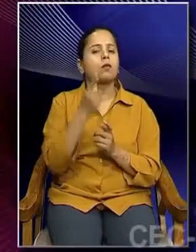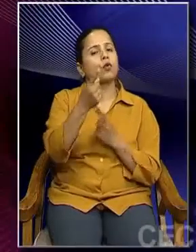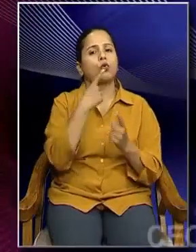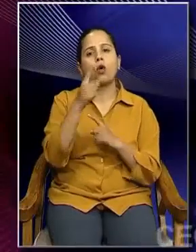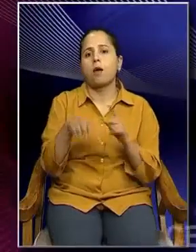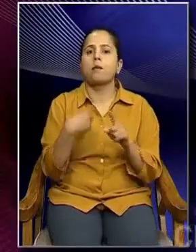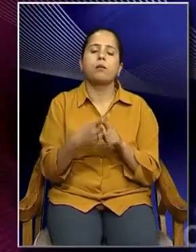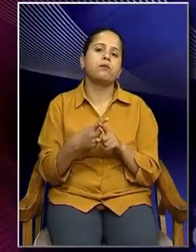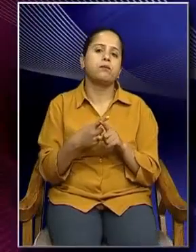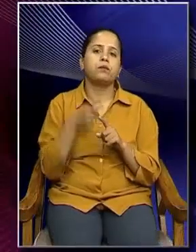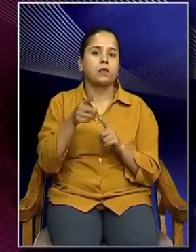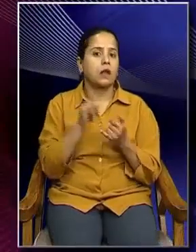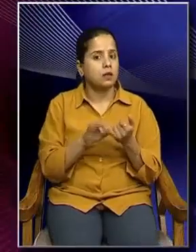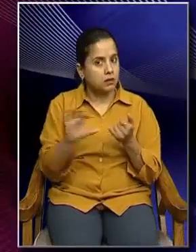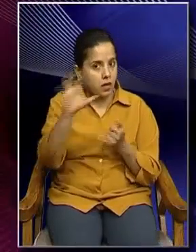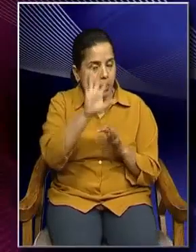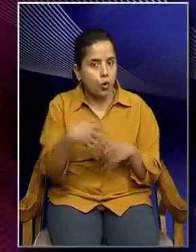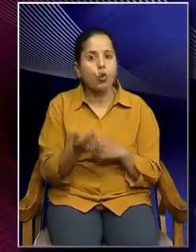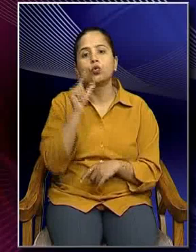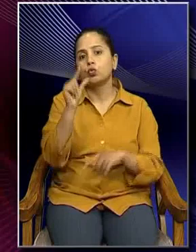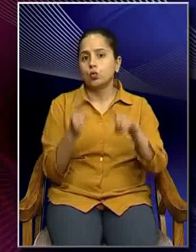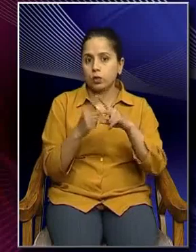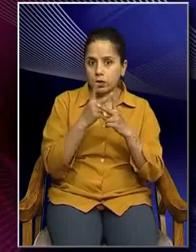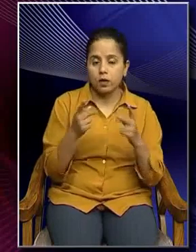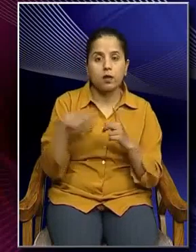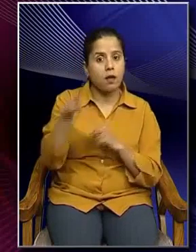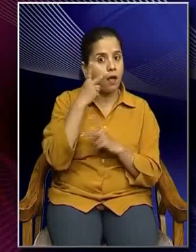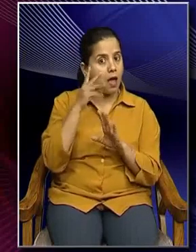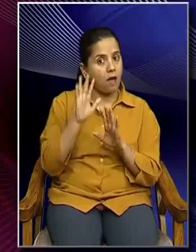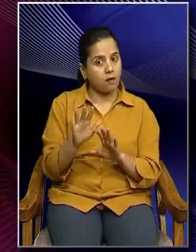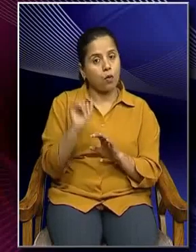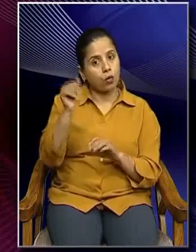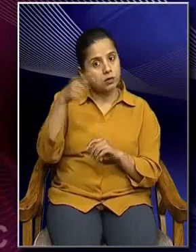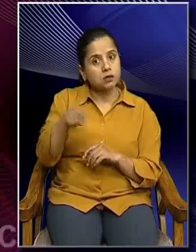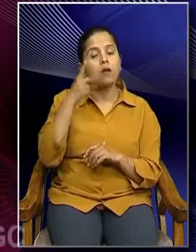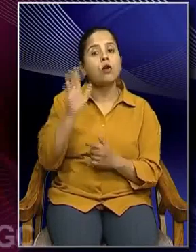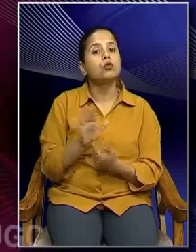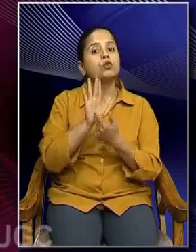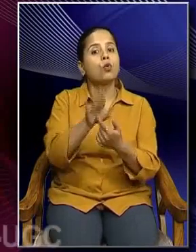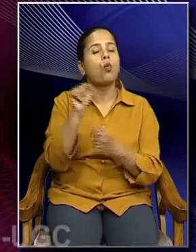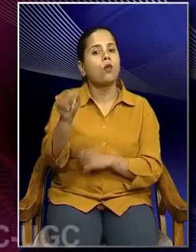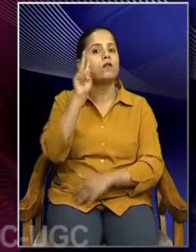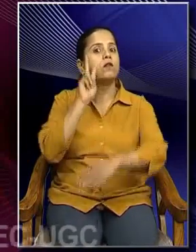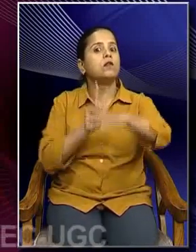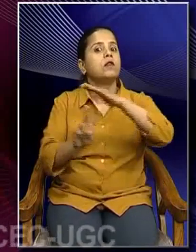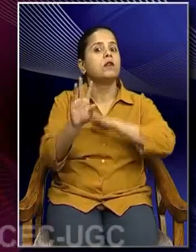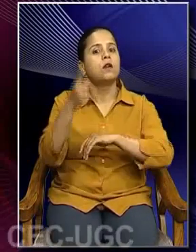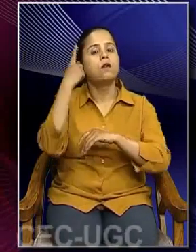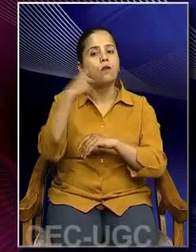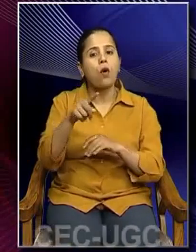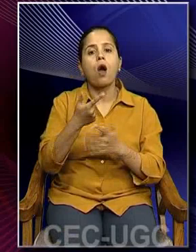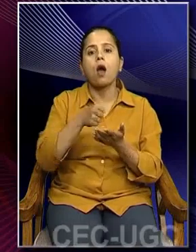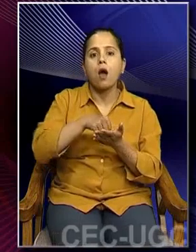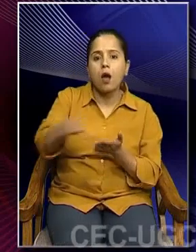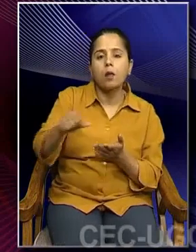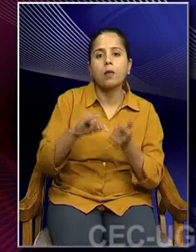about the states or union territory, they have themselves brought out their vision for implementing